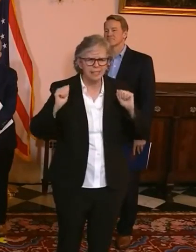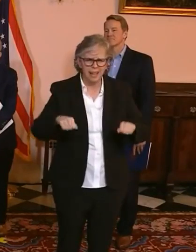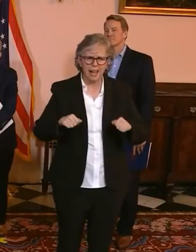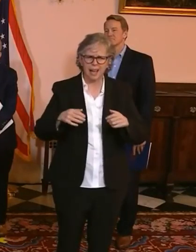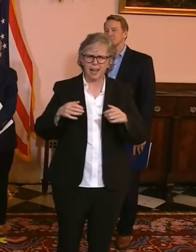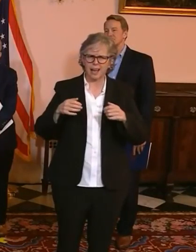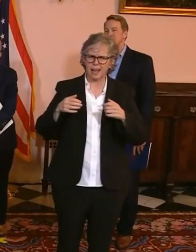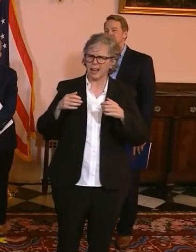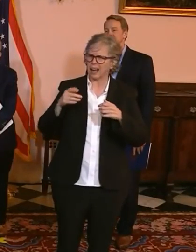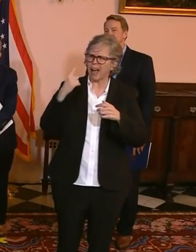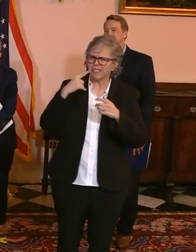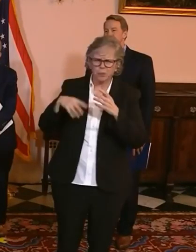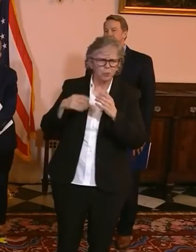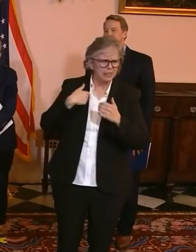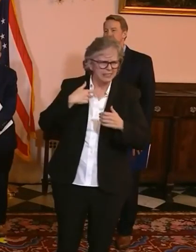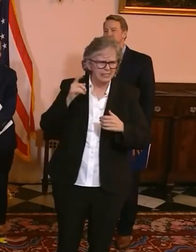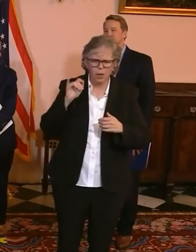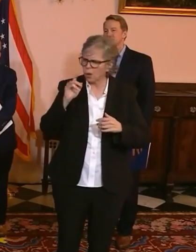at